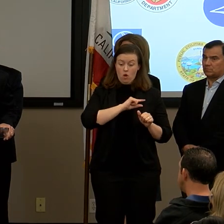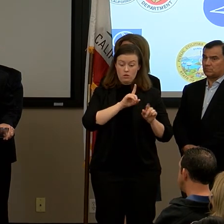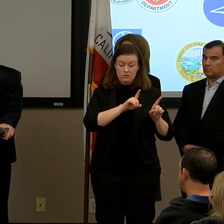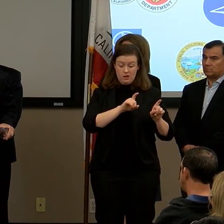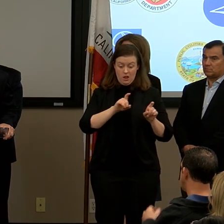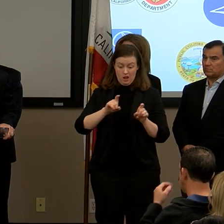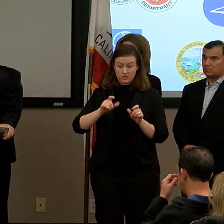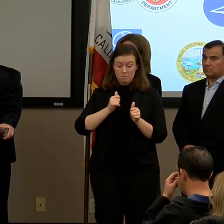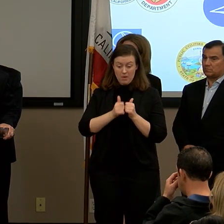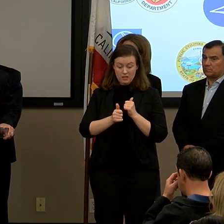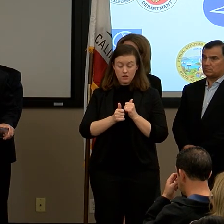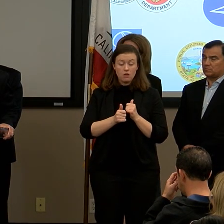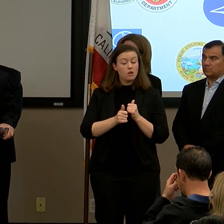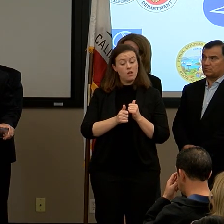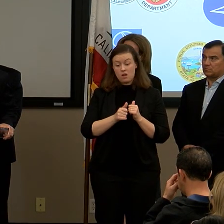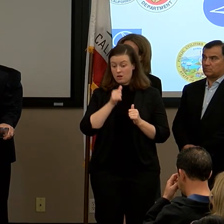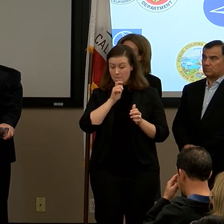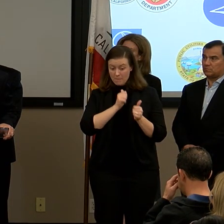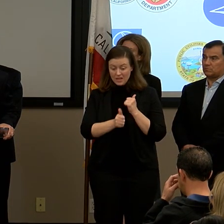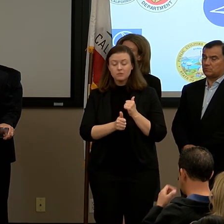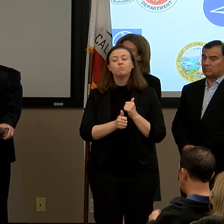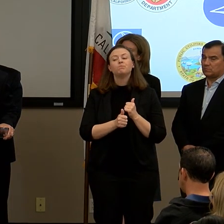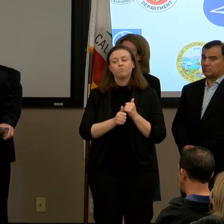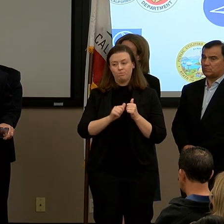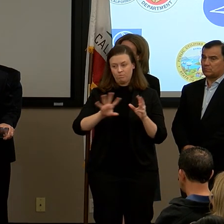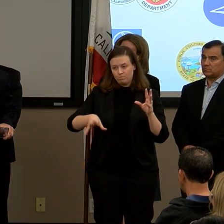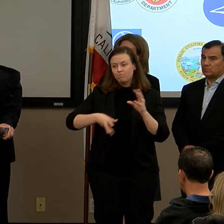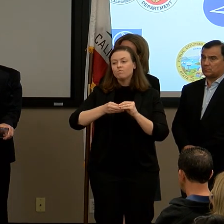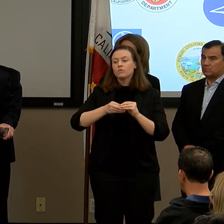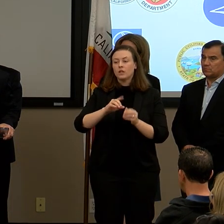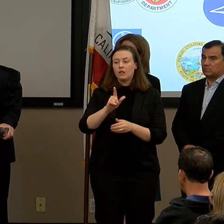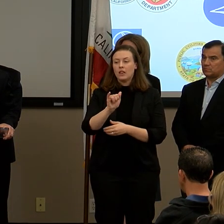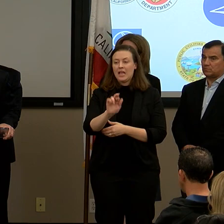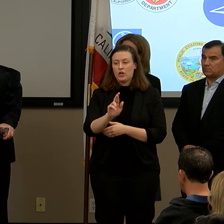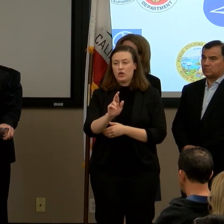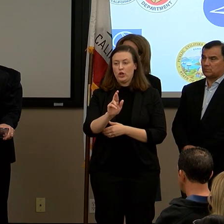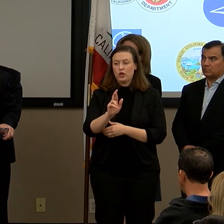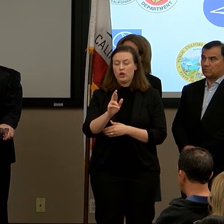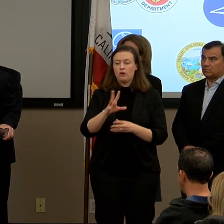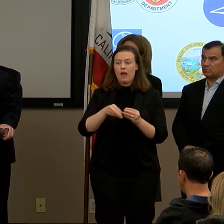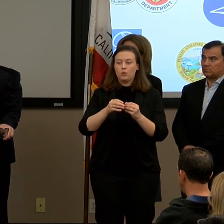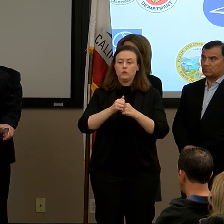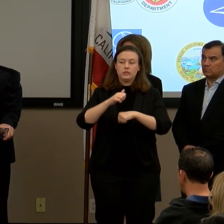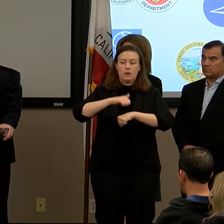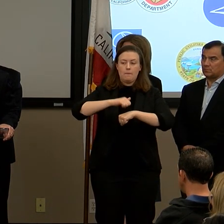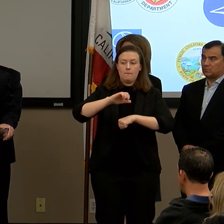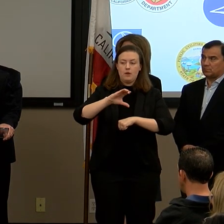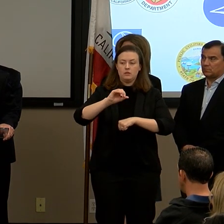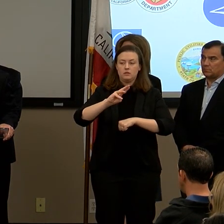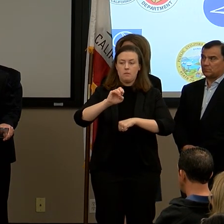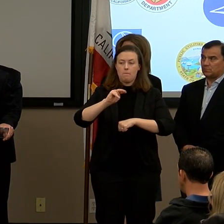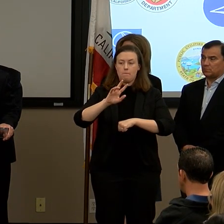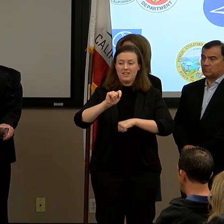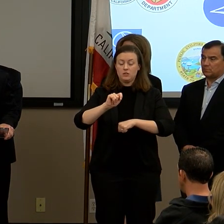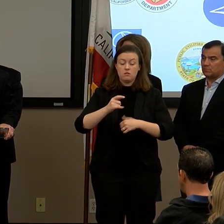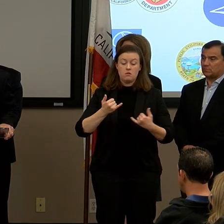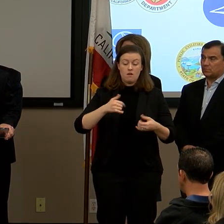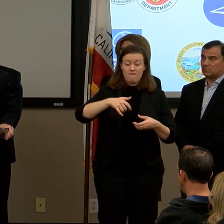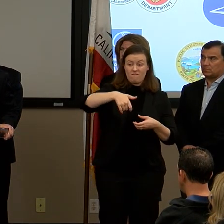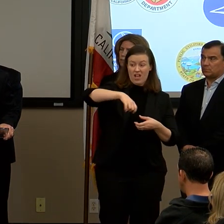then they will need to be backed up by additional inner liner that is then cemented to the existing casing. As for existing